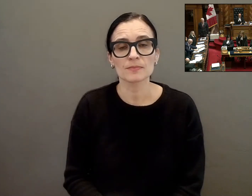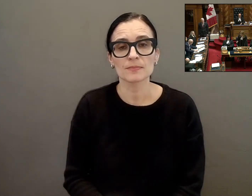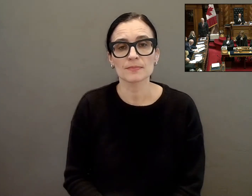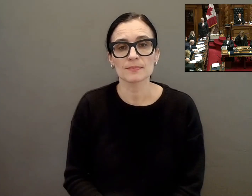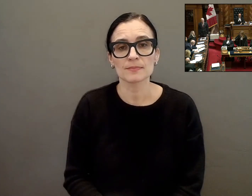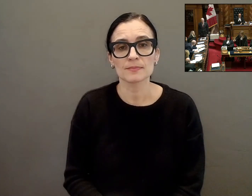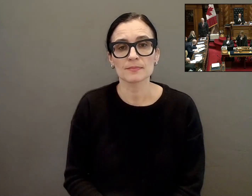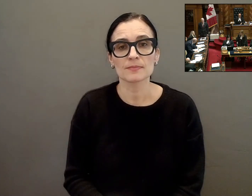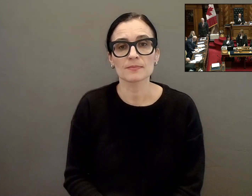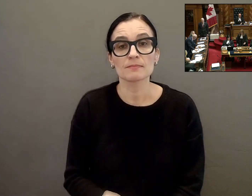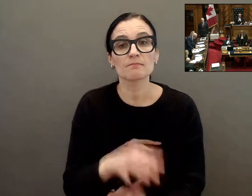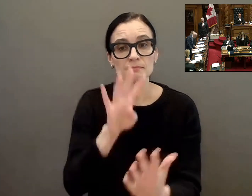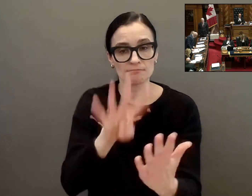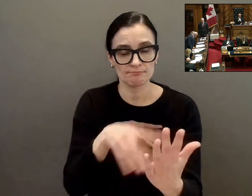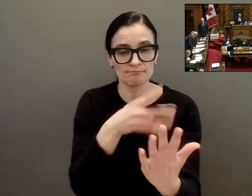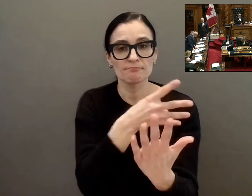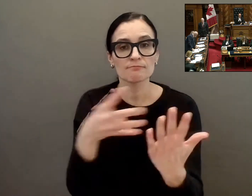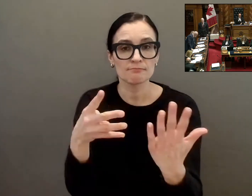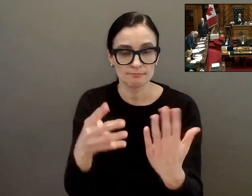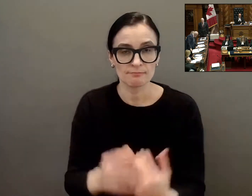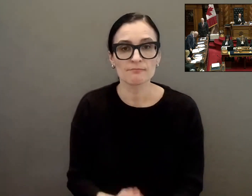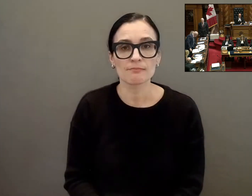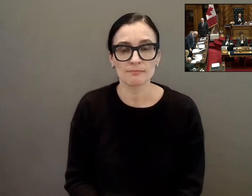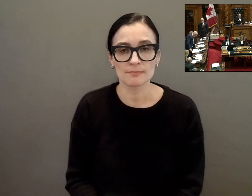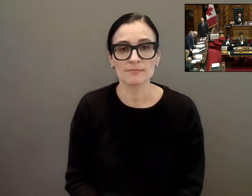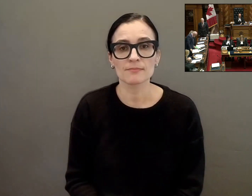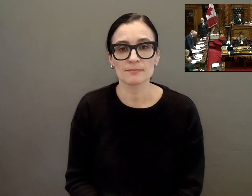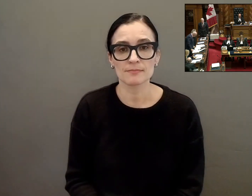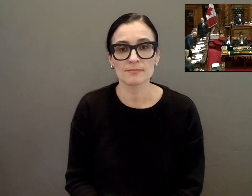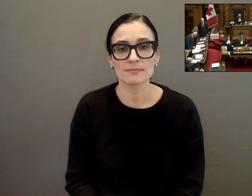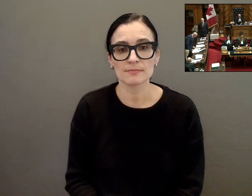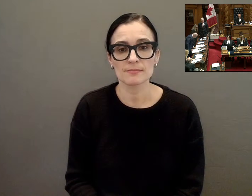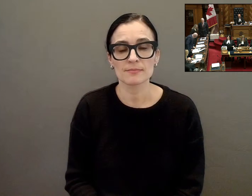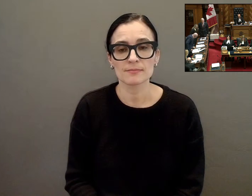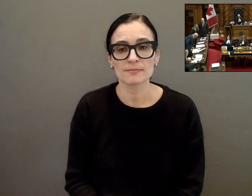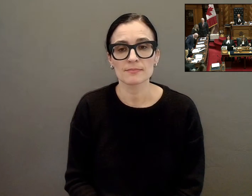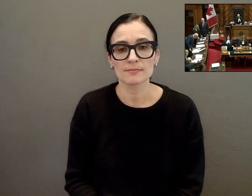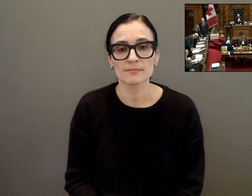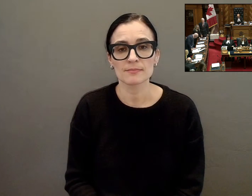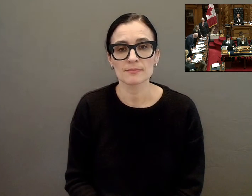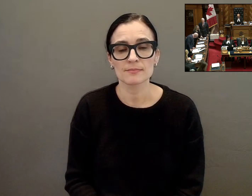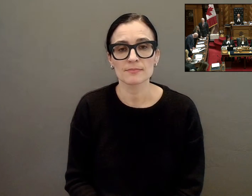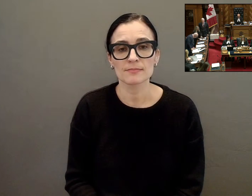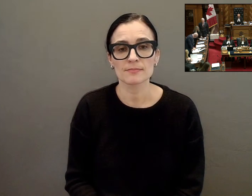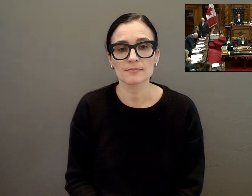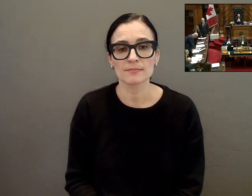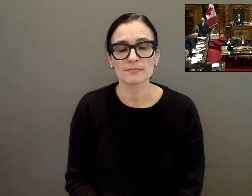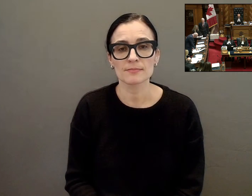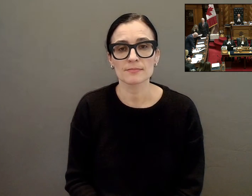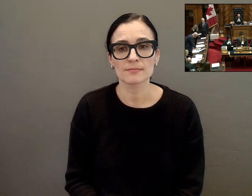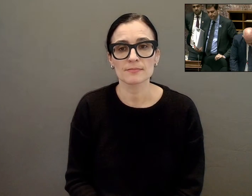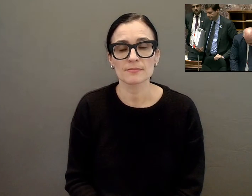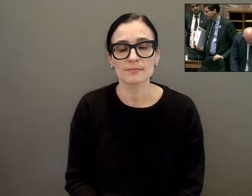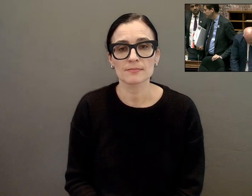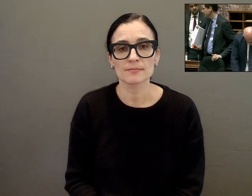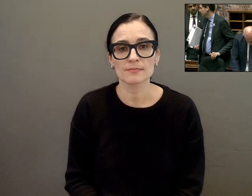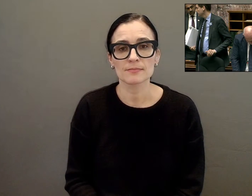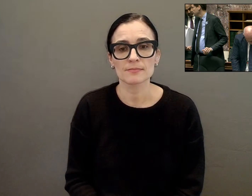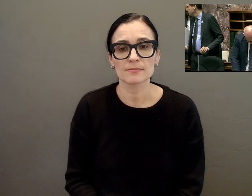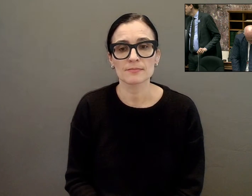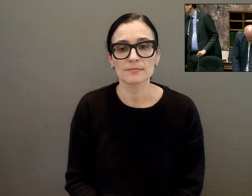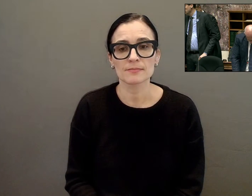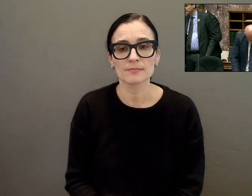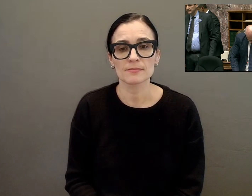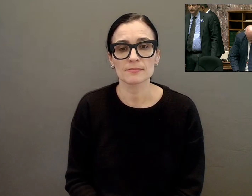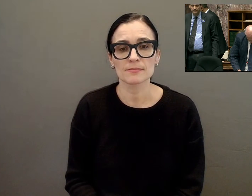Orders of the day. Government House Leader. Thank you, Honourable Speaker. I call motion number